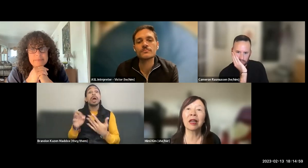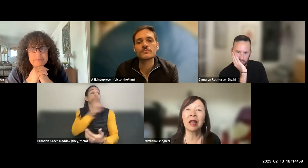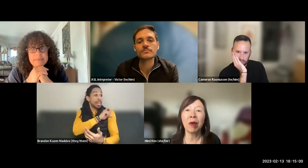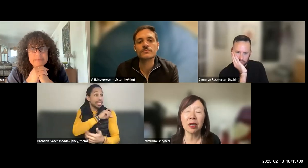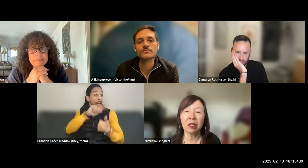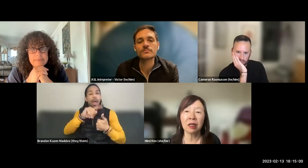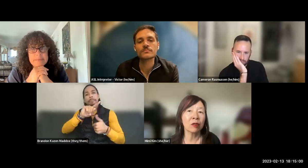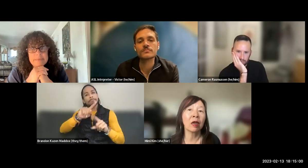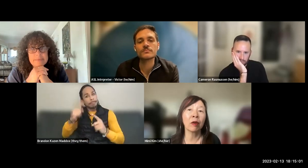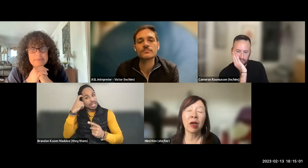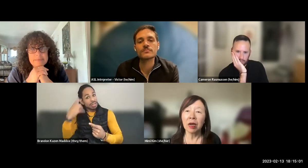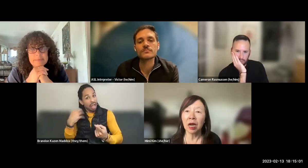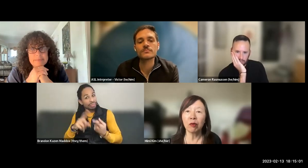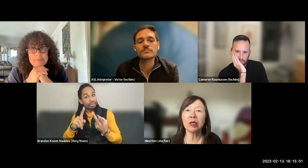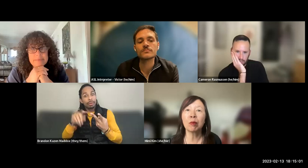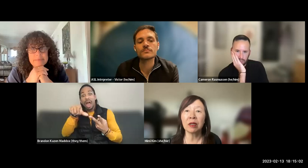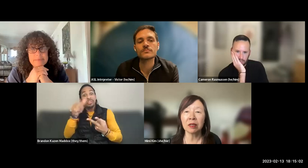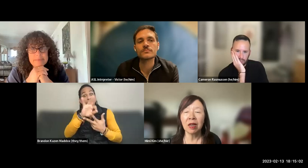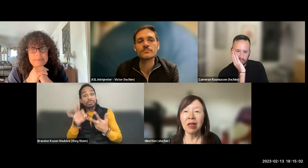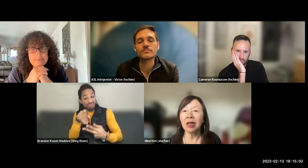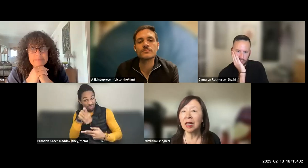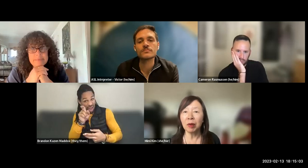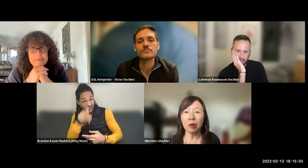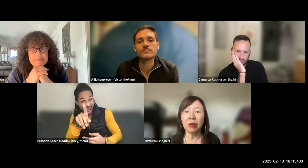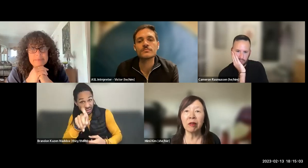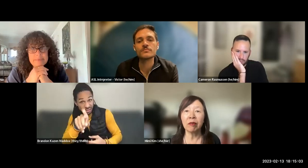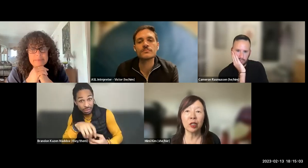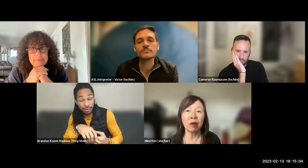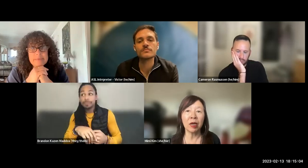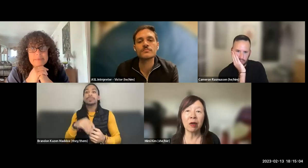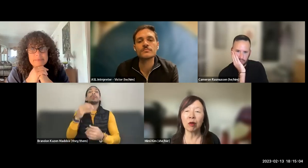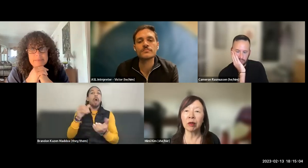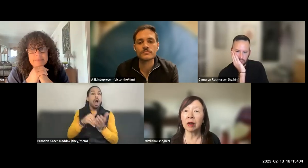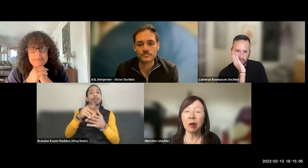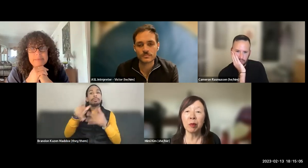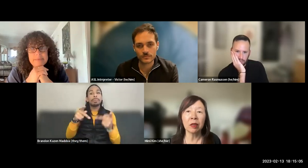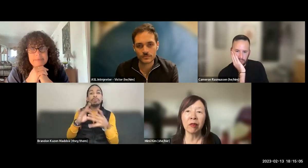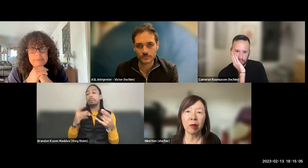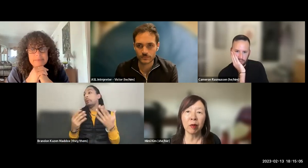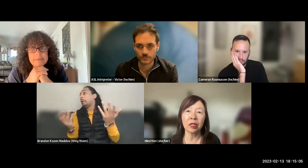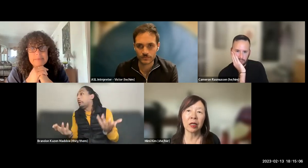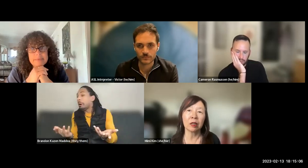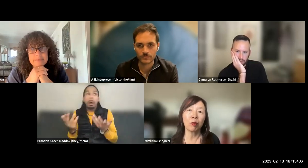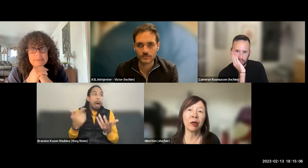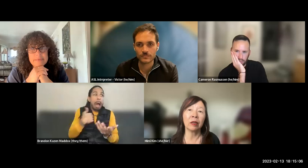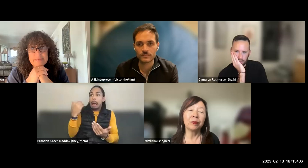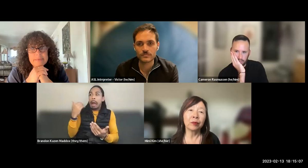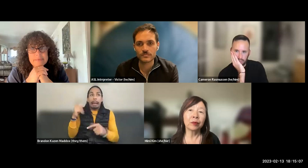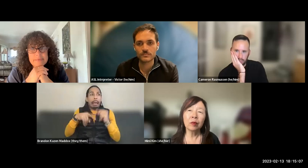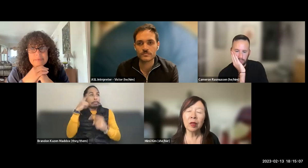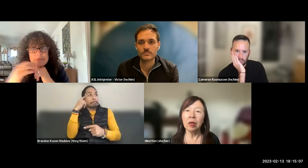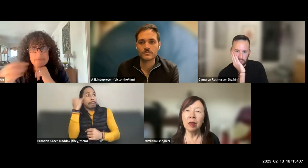police because they can't imagine that there's another kind of response that anybody would even legitimate or that anybody could even imagine at this